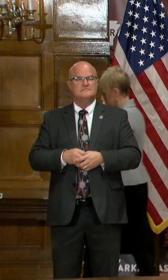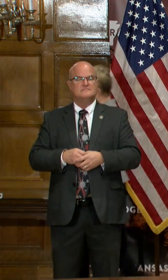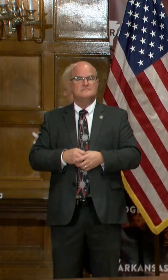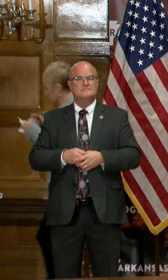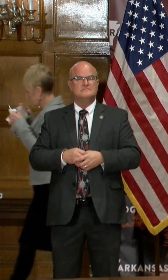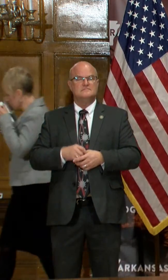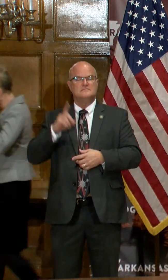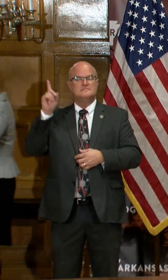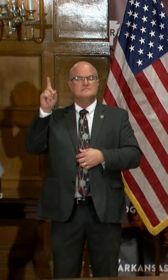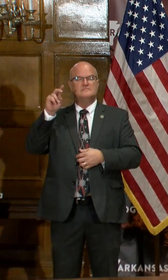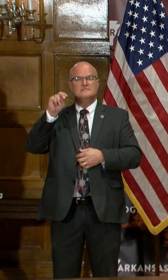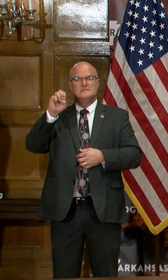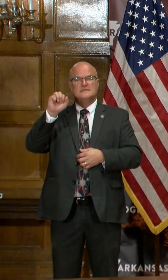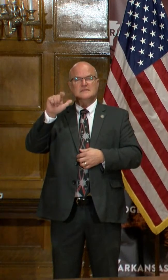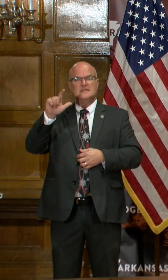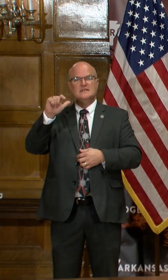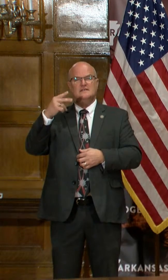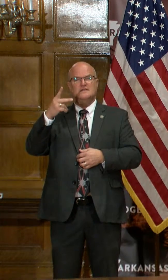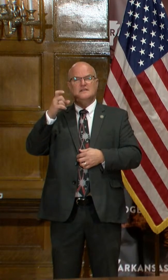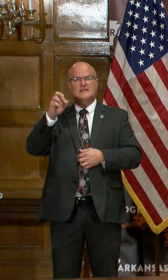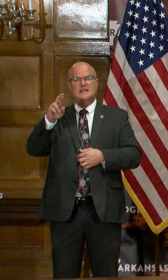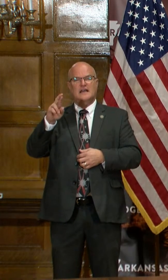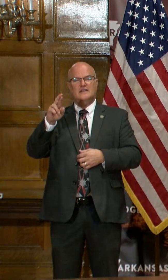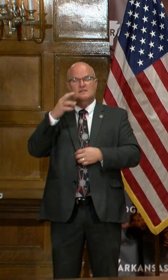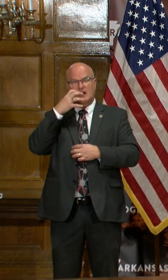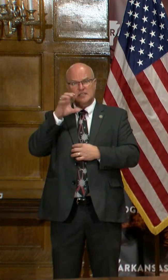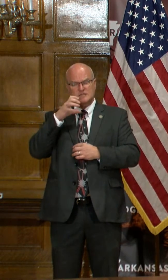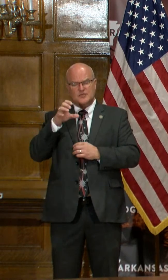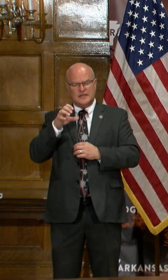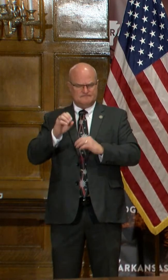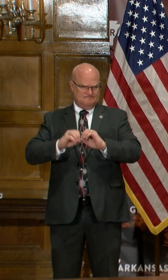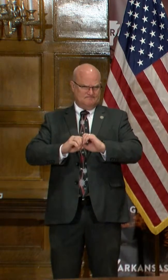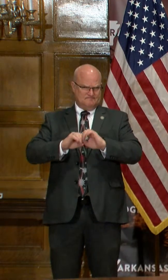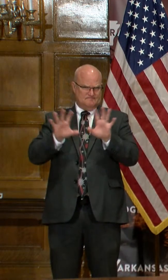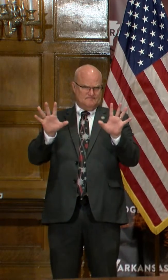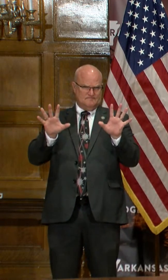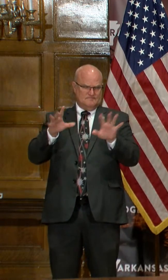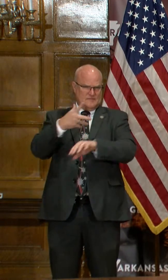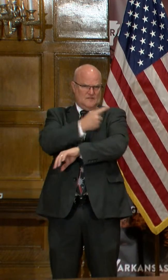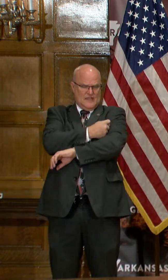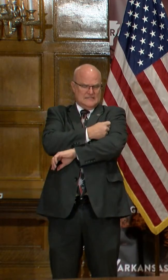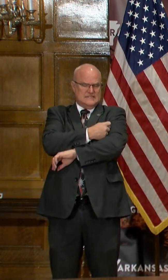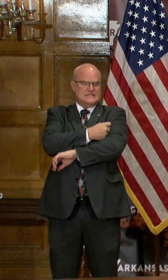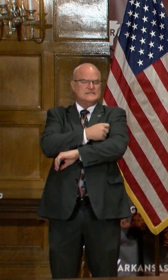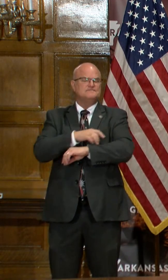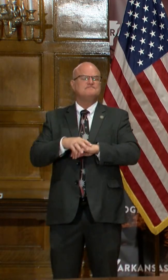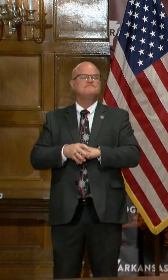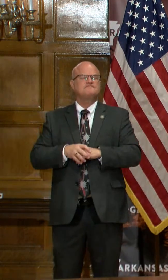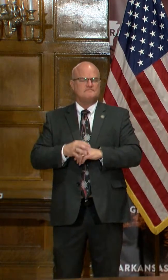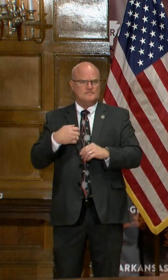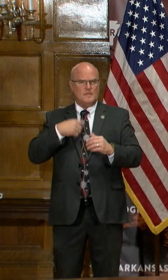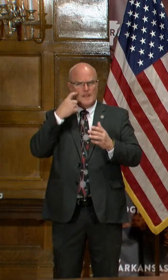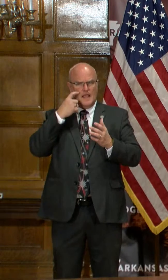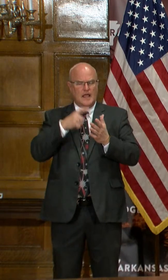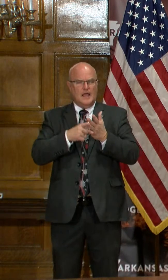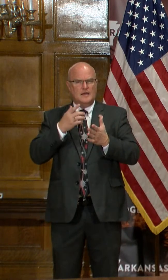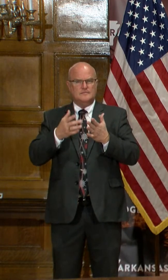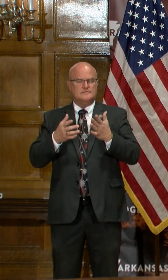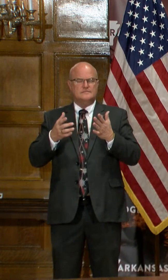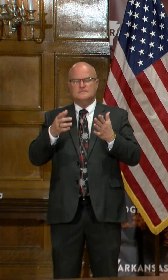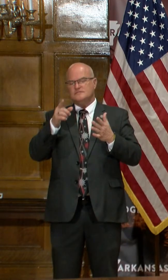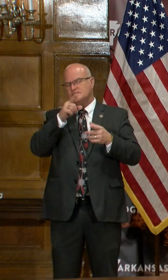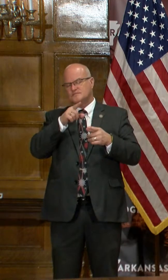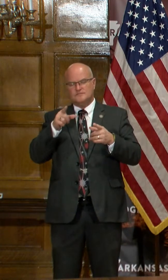Next question. Governor, hi, it's Neil Gladner at KZNG in Hot Springs. Just a clarification on the vaccines, please. And I recognize it may be a moving target,